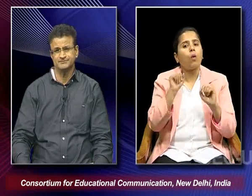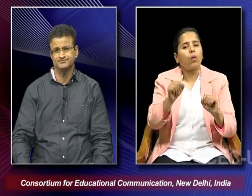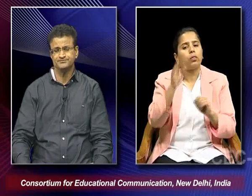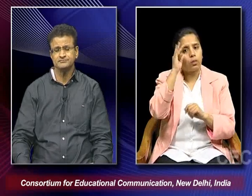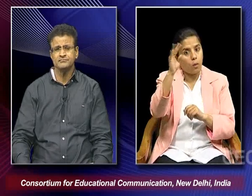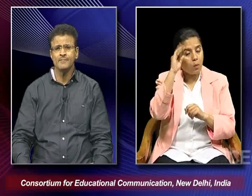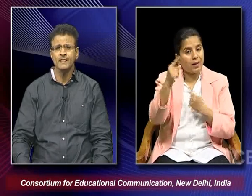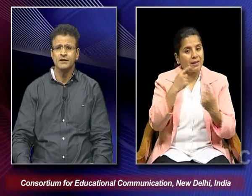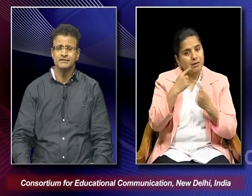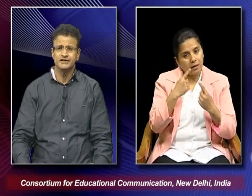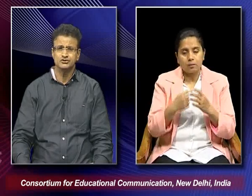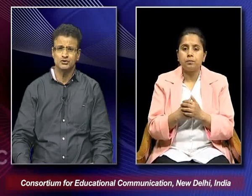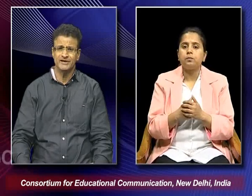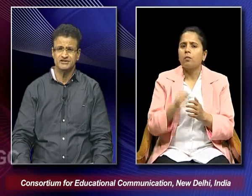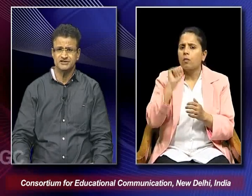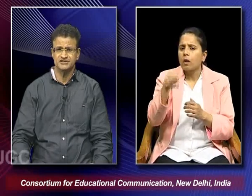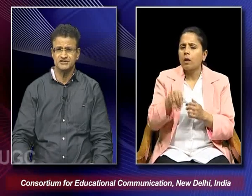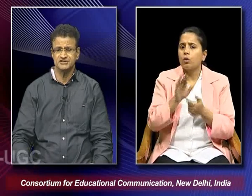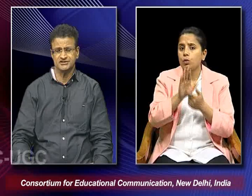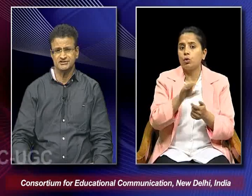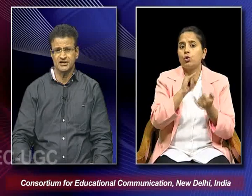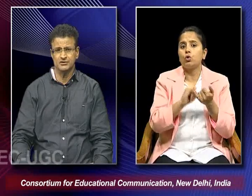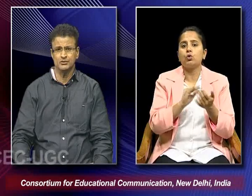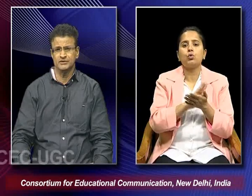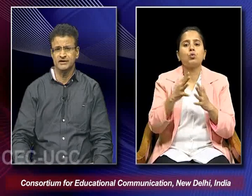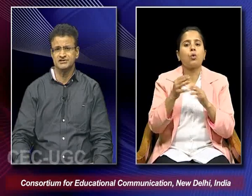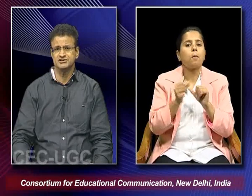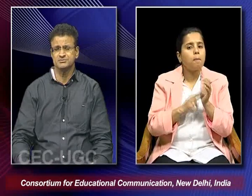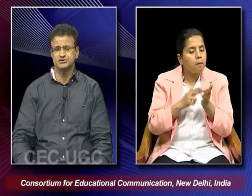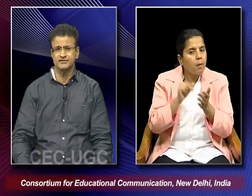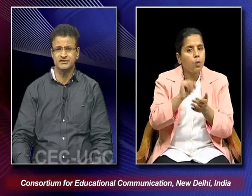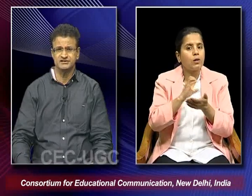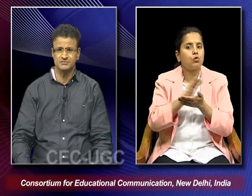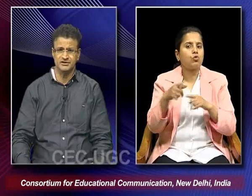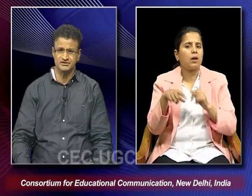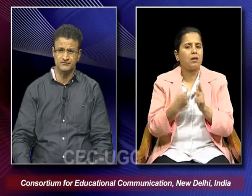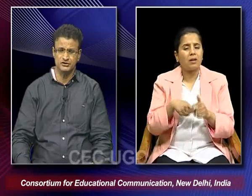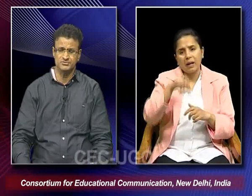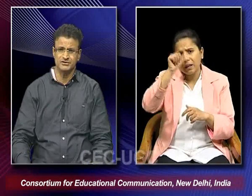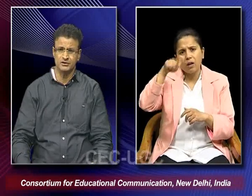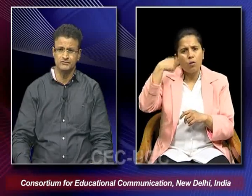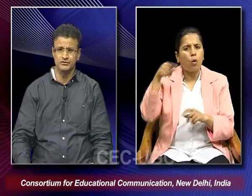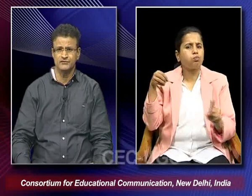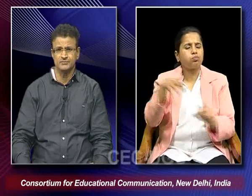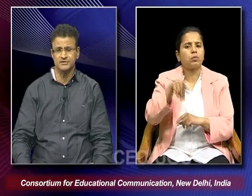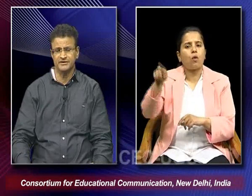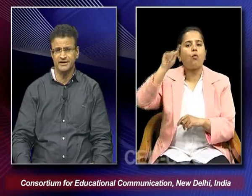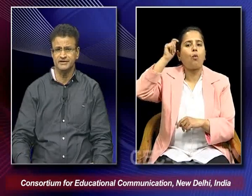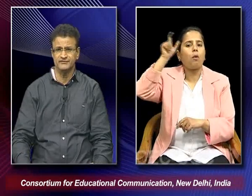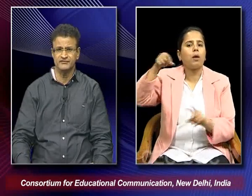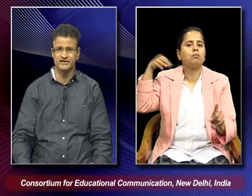theories, then Shomai Chatterjee, she has argued that since much of the Hindi cinema is influenced by the Hollywood from